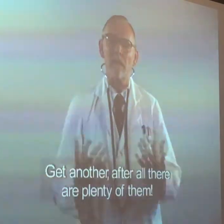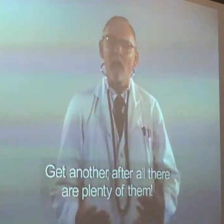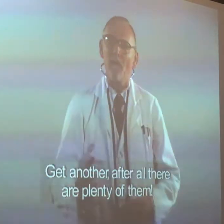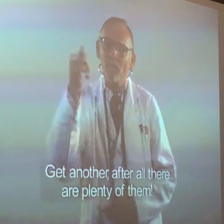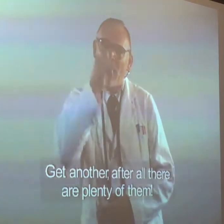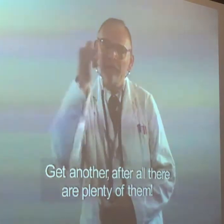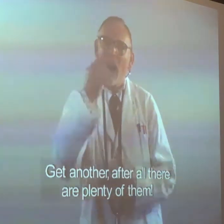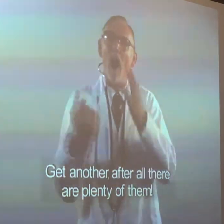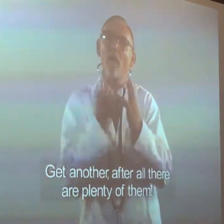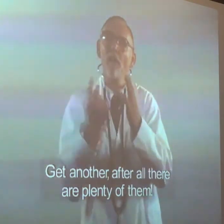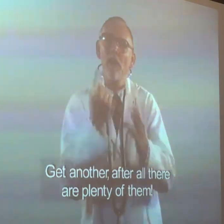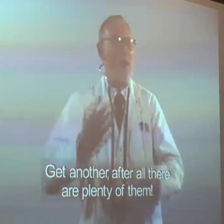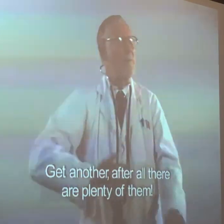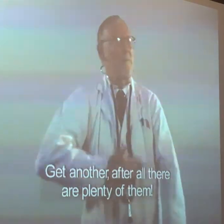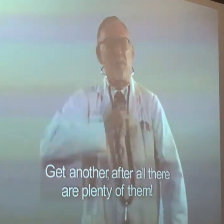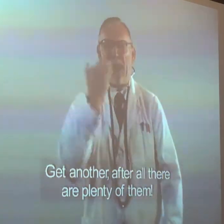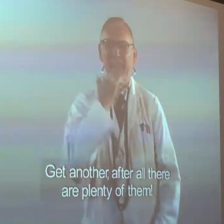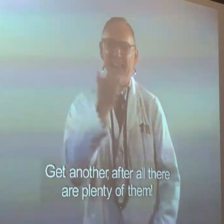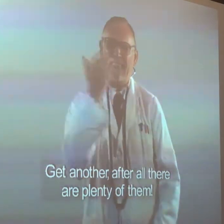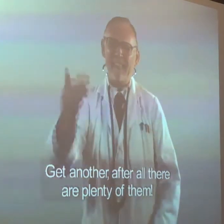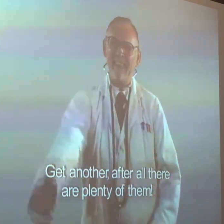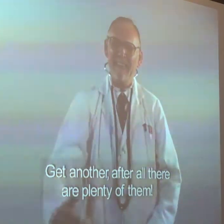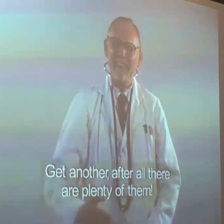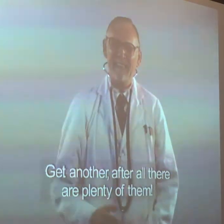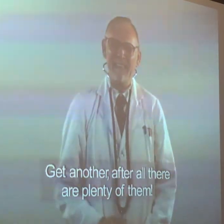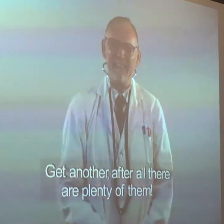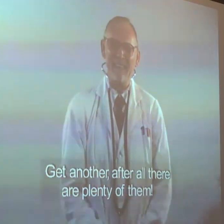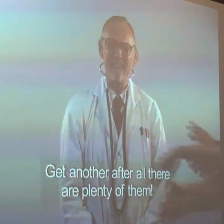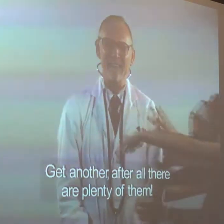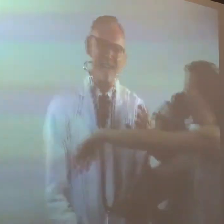Yet another. After all, there are plenty of them.